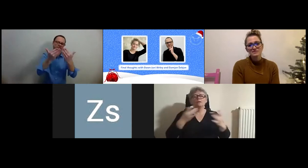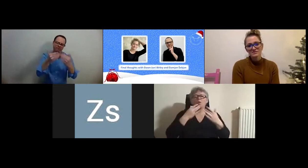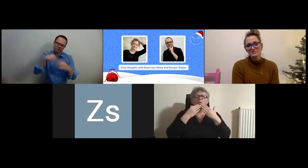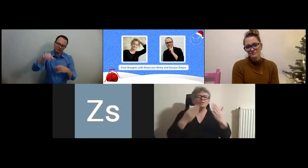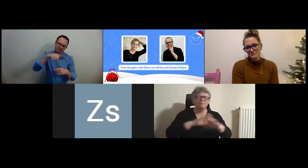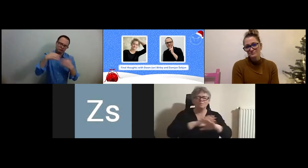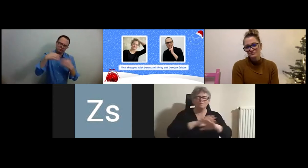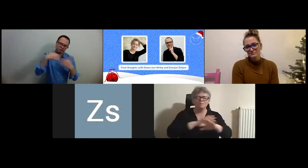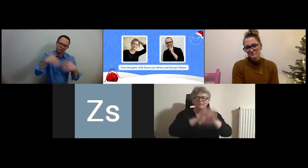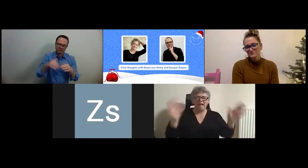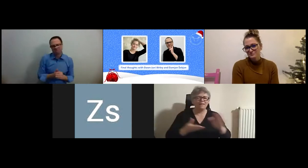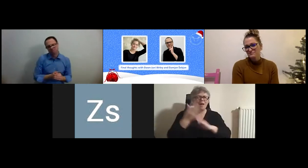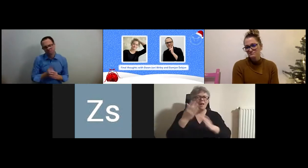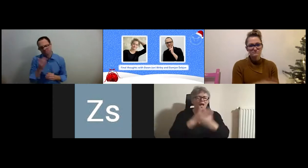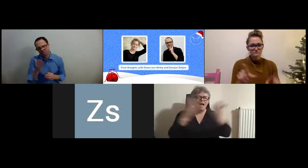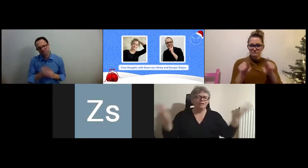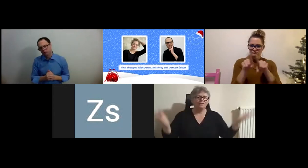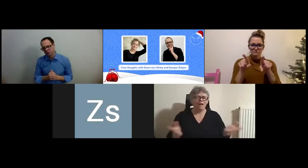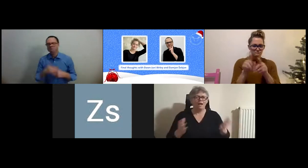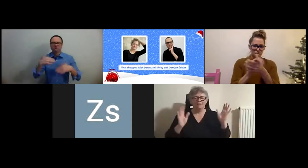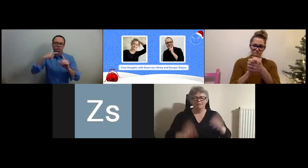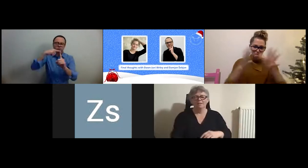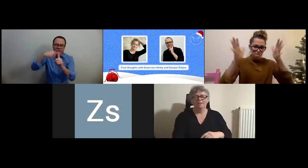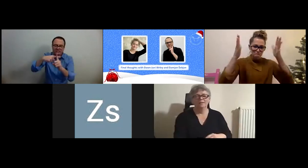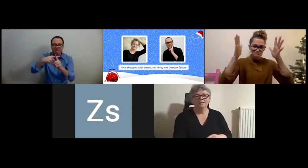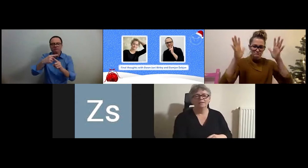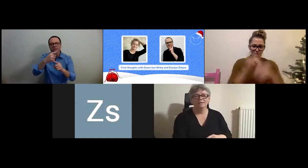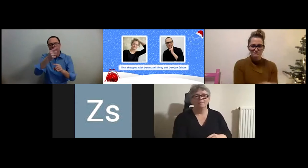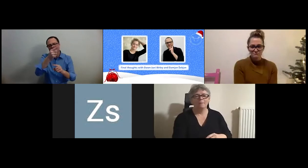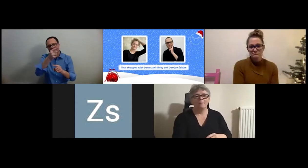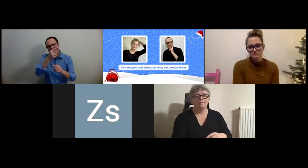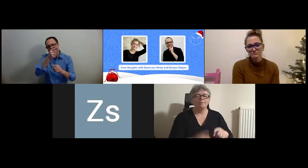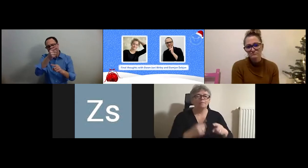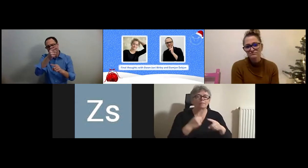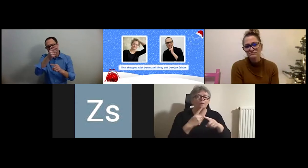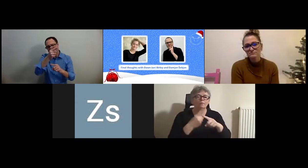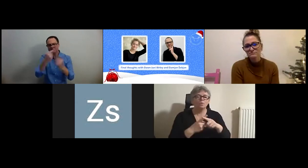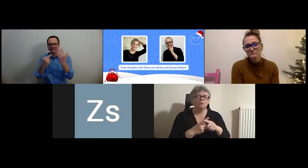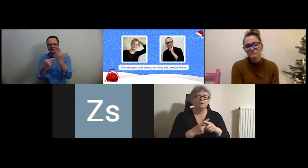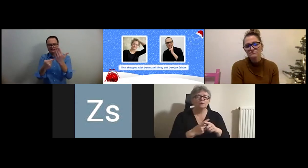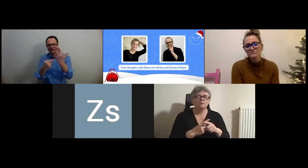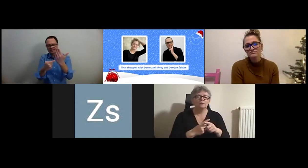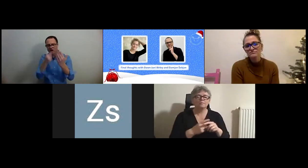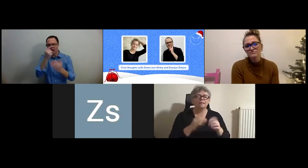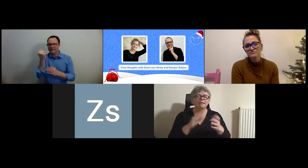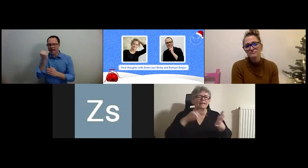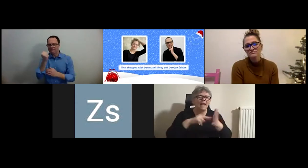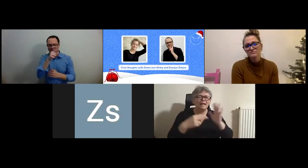and to not want to give up, and I'm so grateful to all the volunteer deaf interpreters